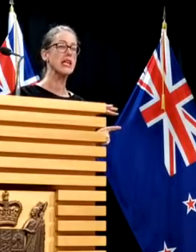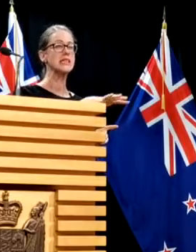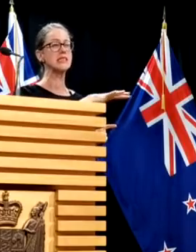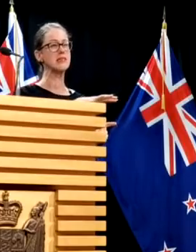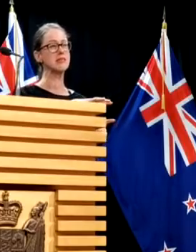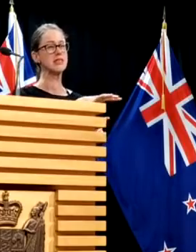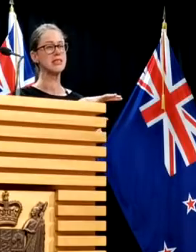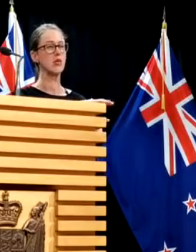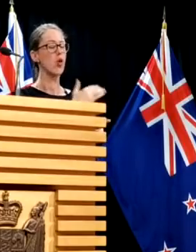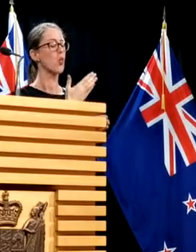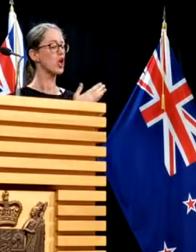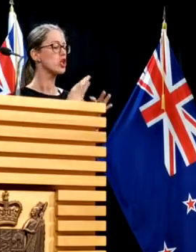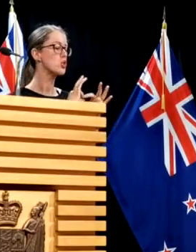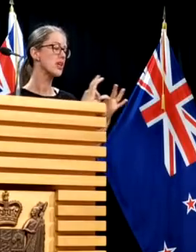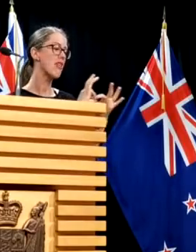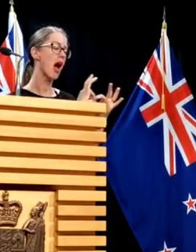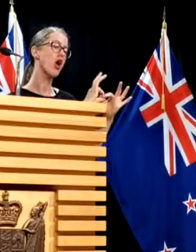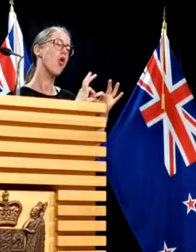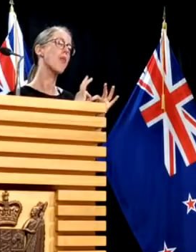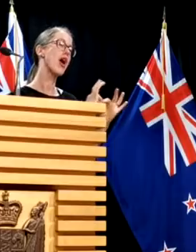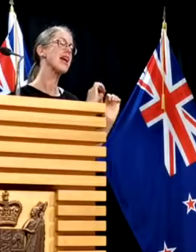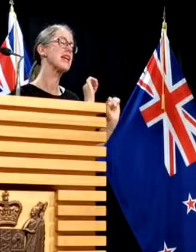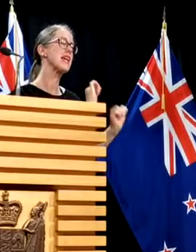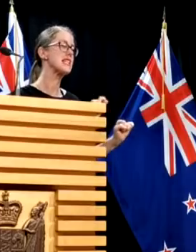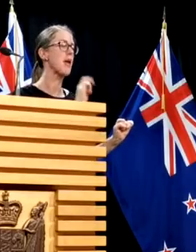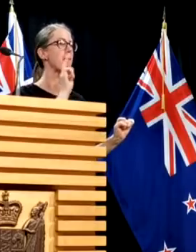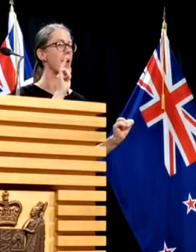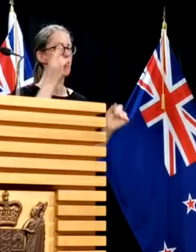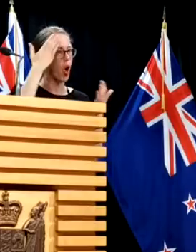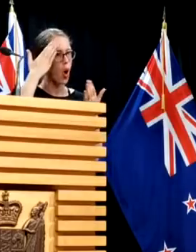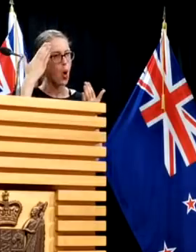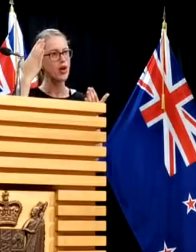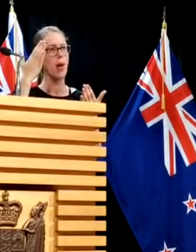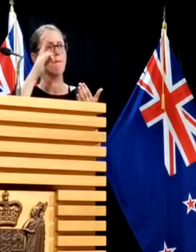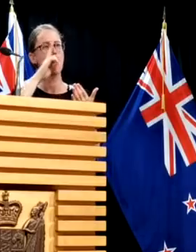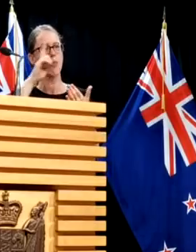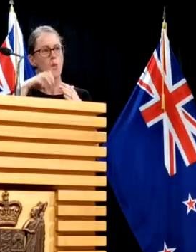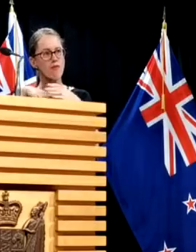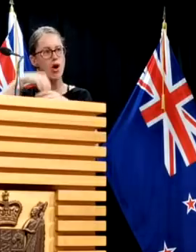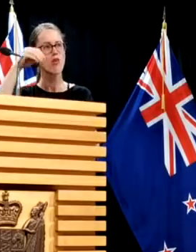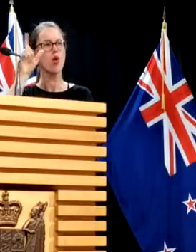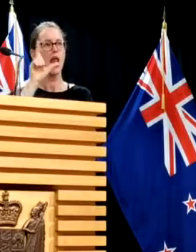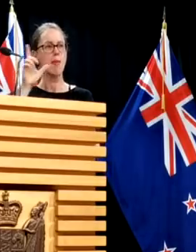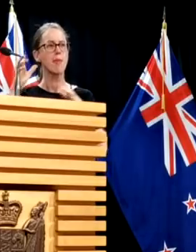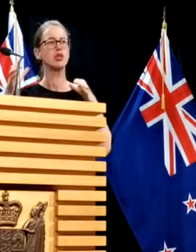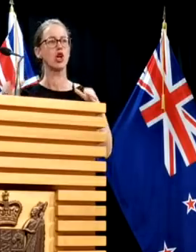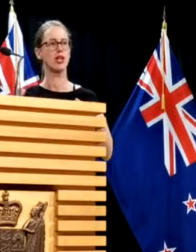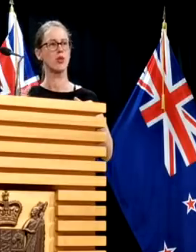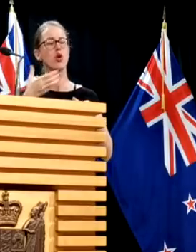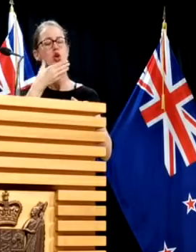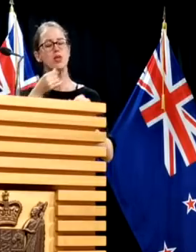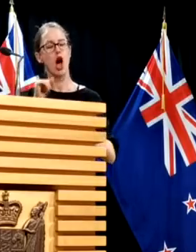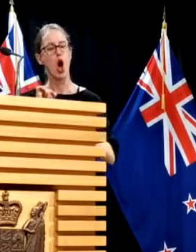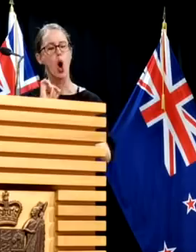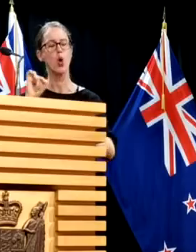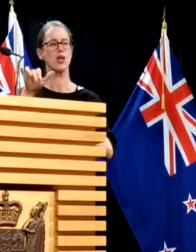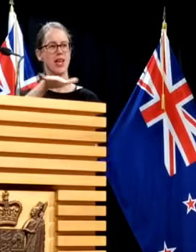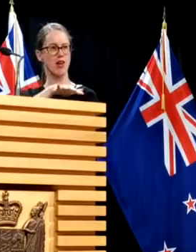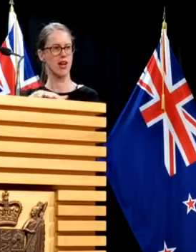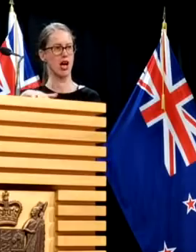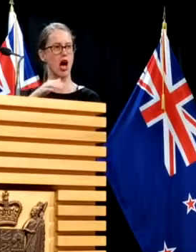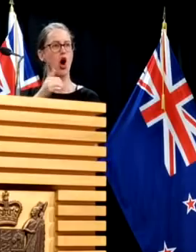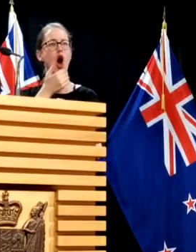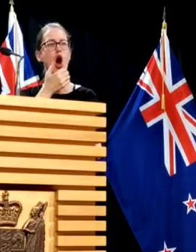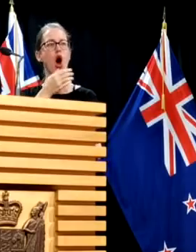will work together and cooperate, I also will be making sure that we use the skills in our own caucus and